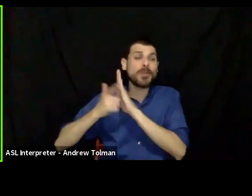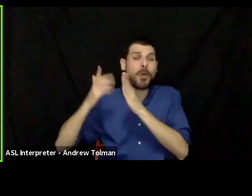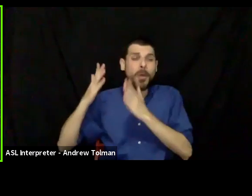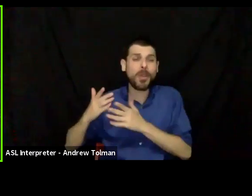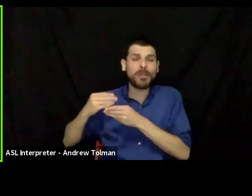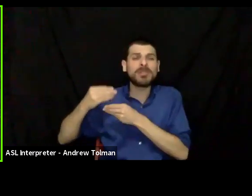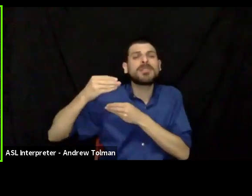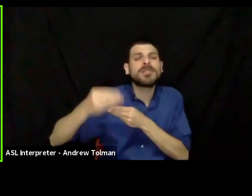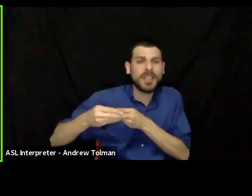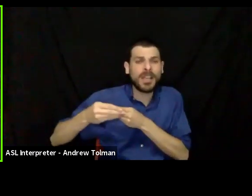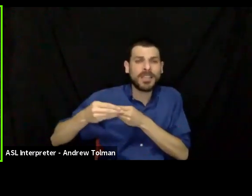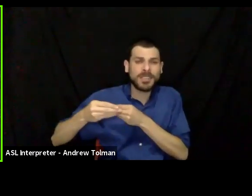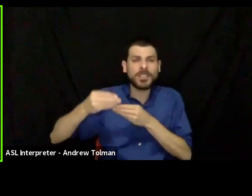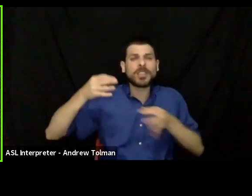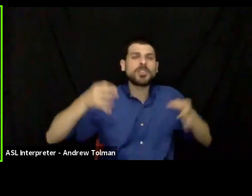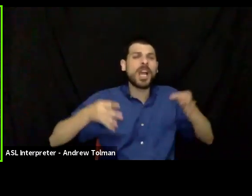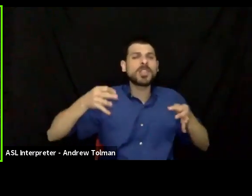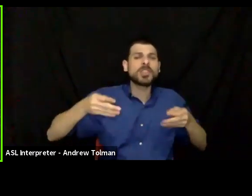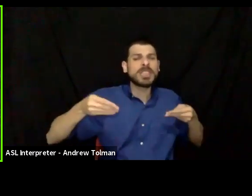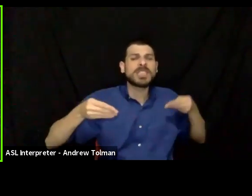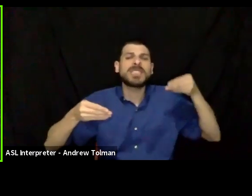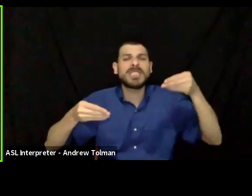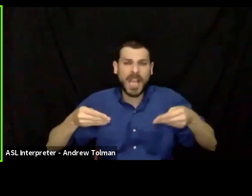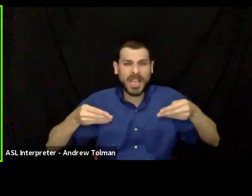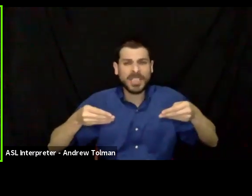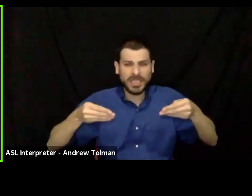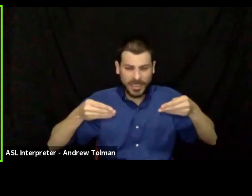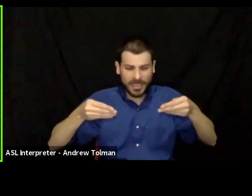Lawyers, sons, judges, sons,